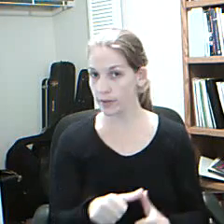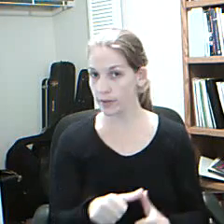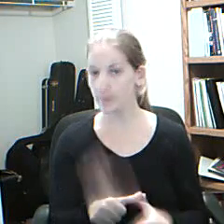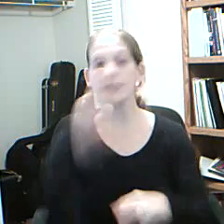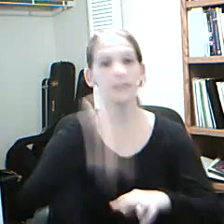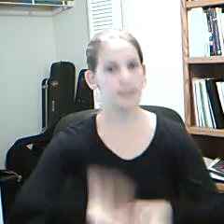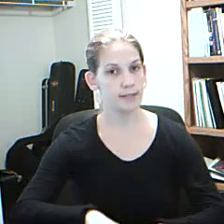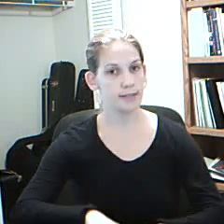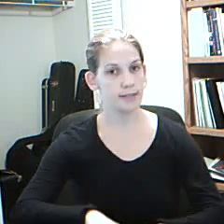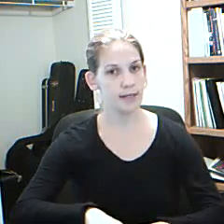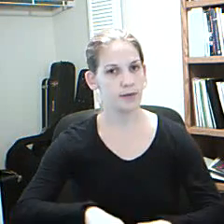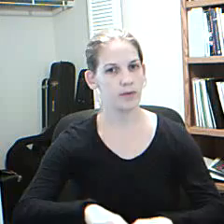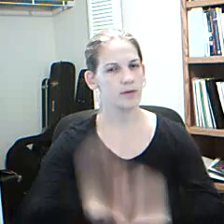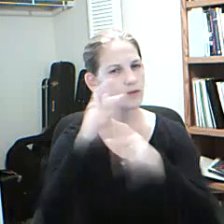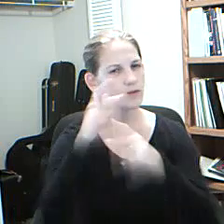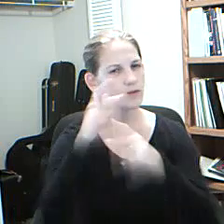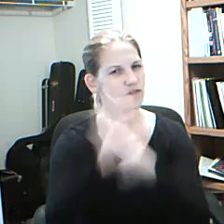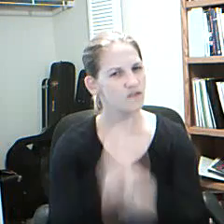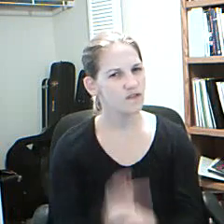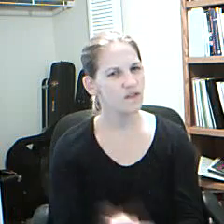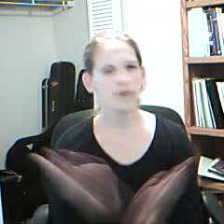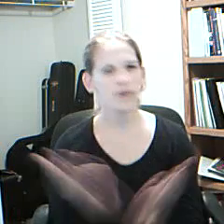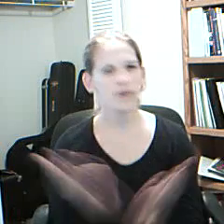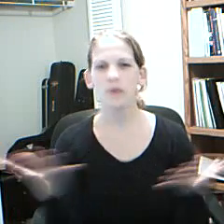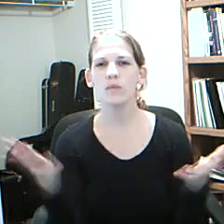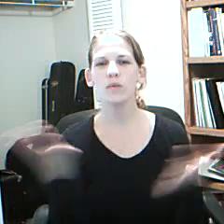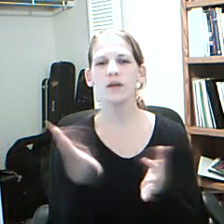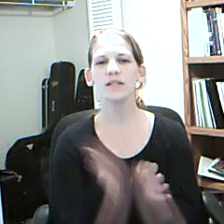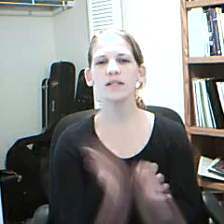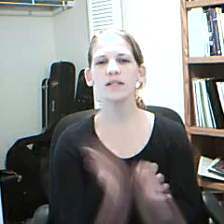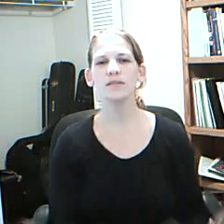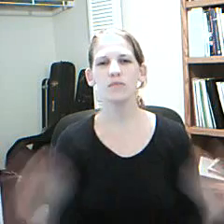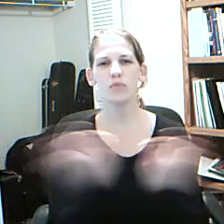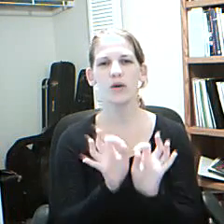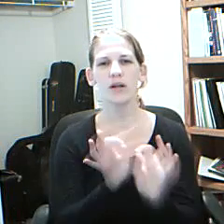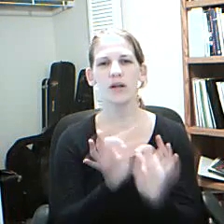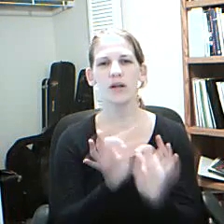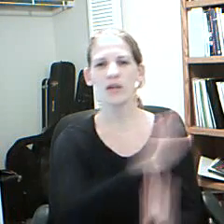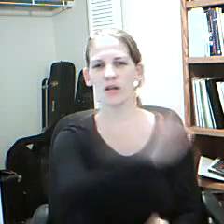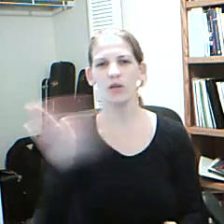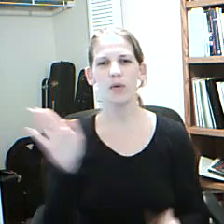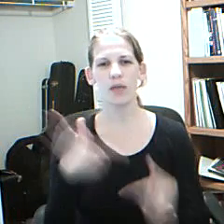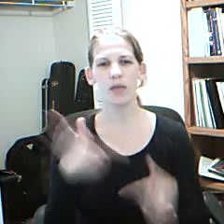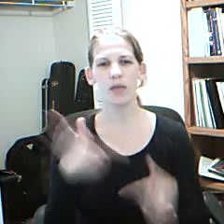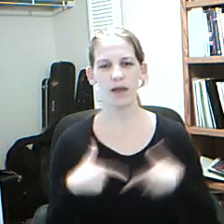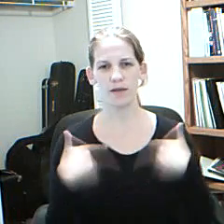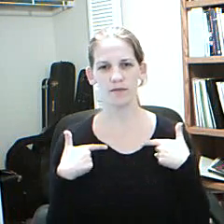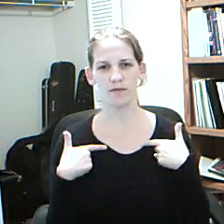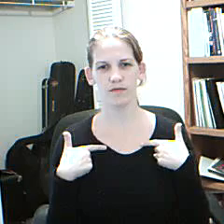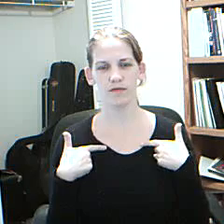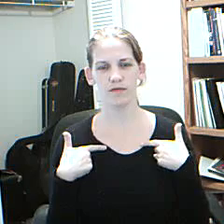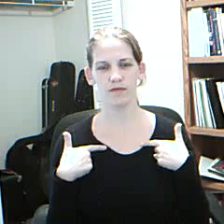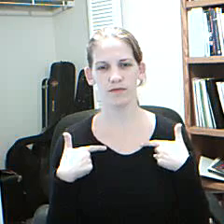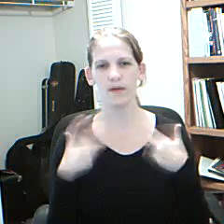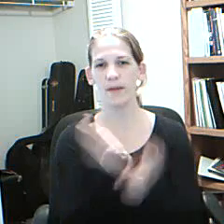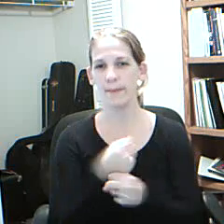Make resolutions, yes, but more importantly, make commitments. And make sure that whenever you make